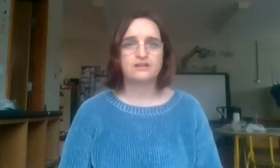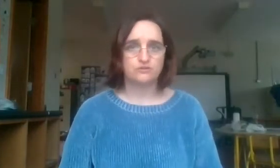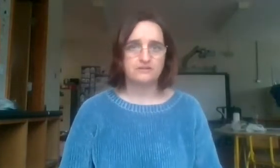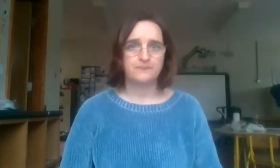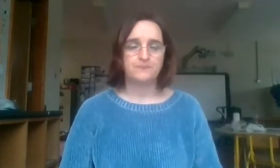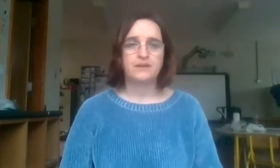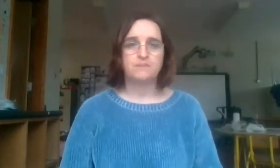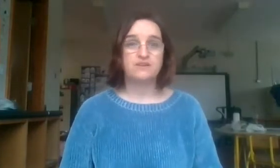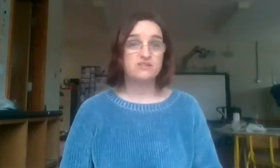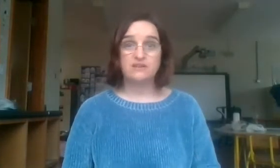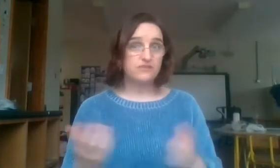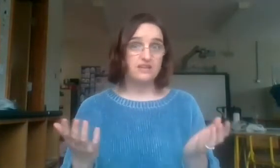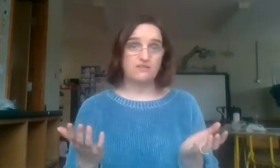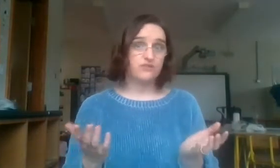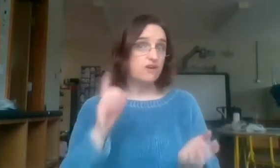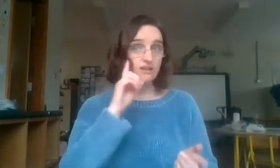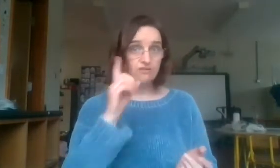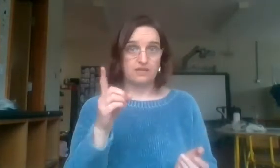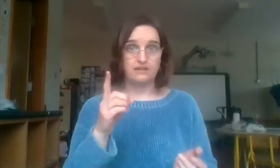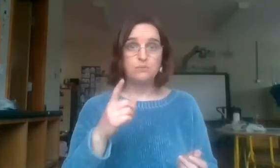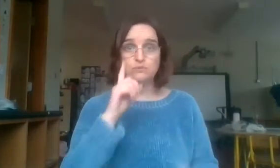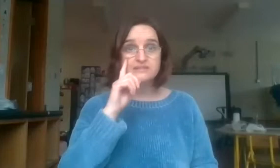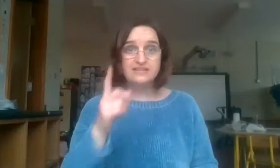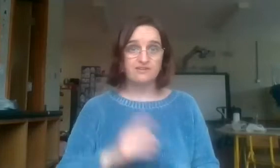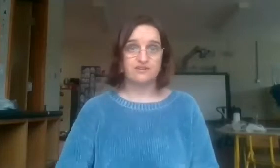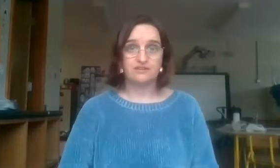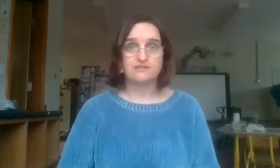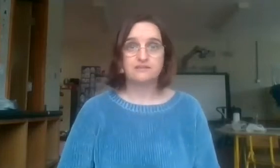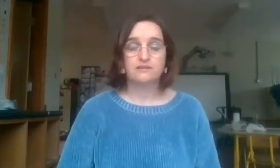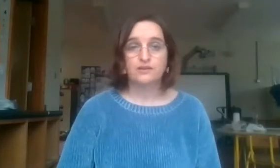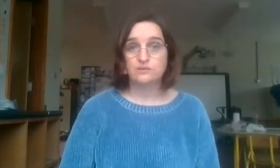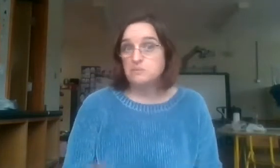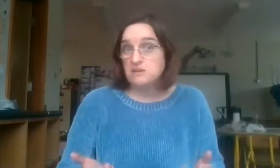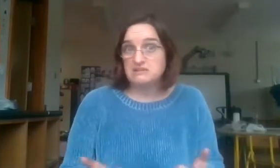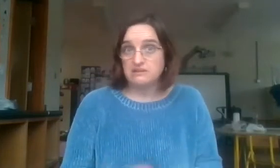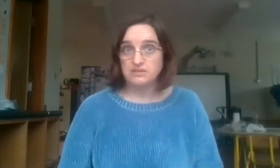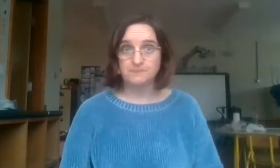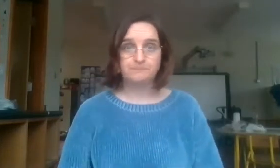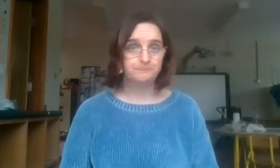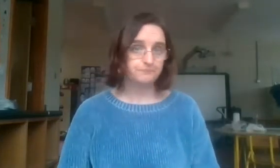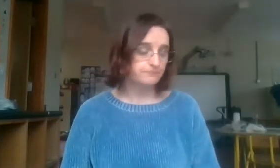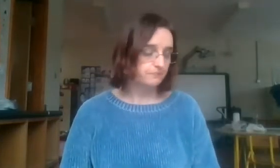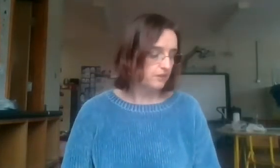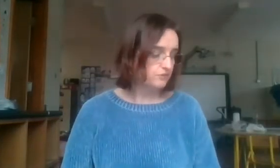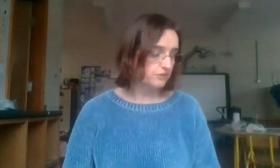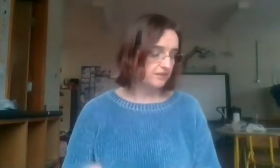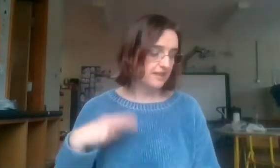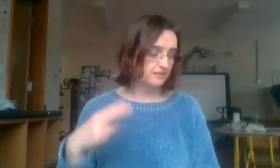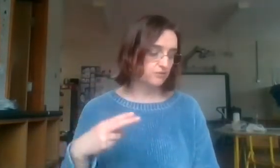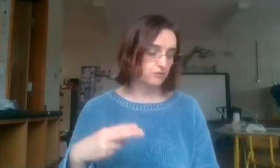us. Because if they're not looking, they won't see our signs. So we'll be wasting our time. So the next rule